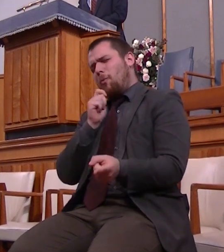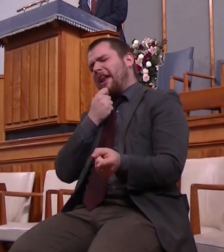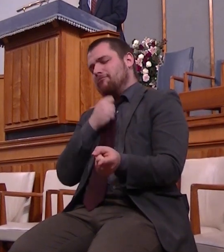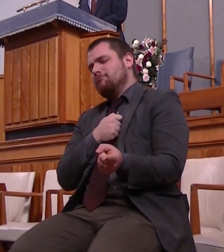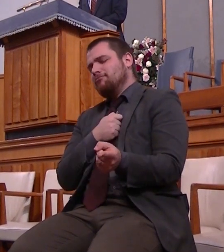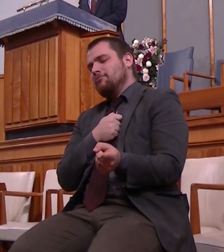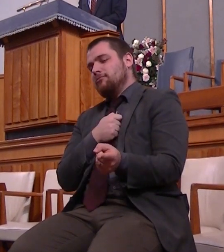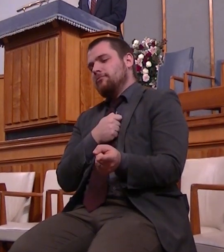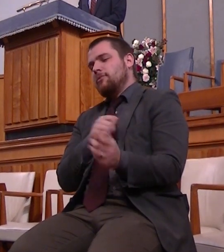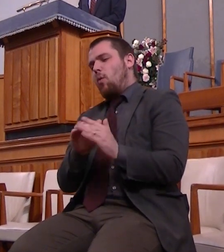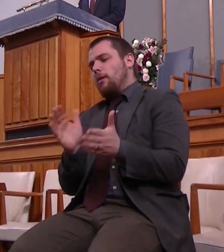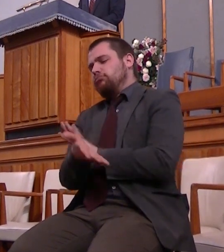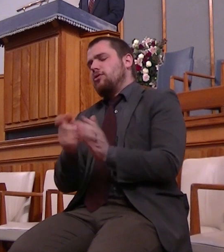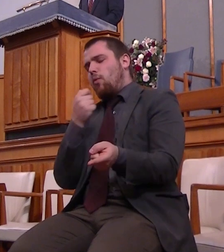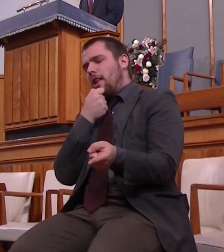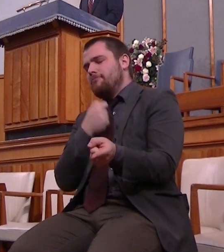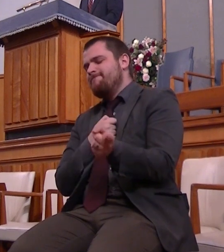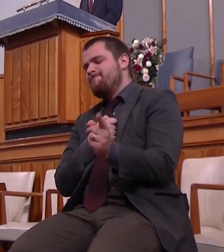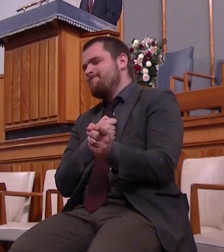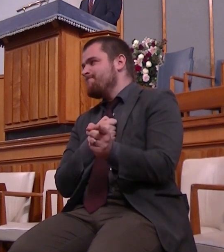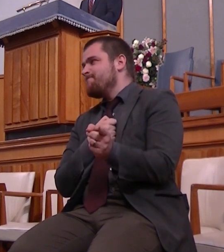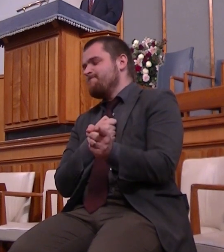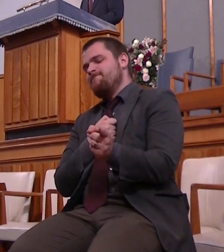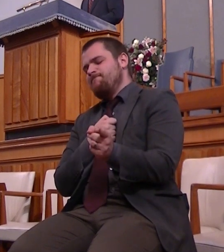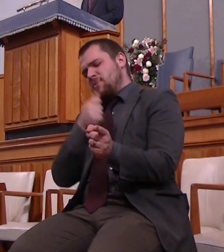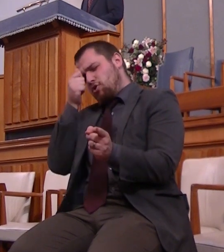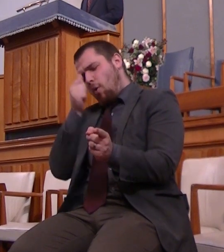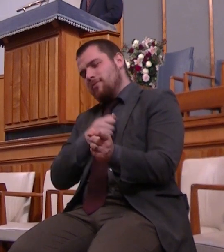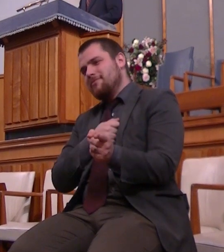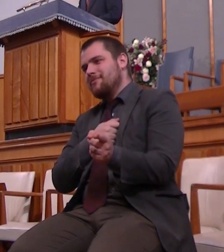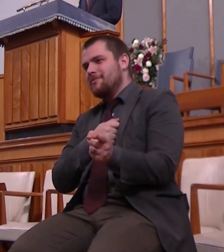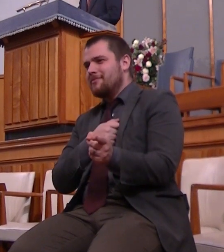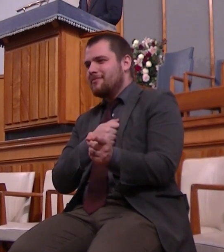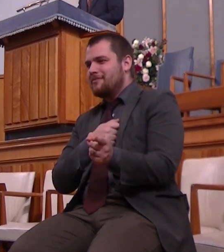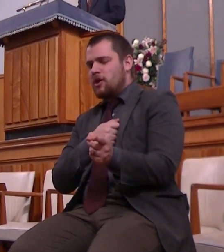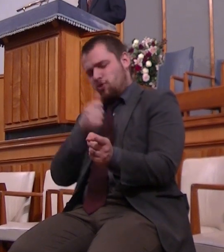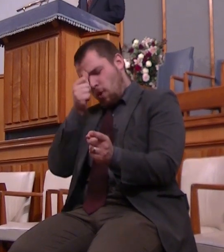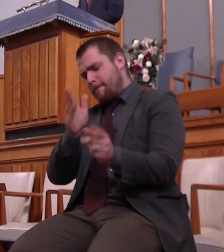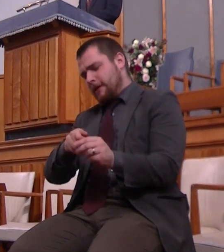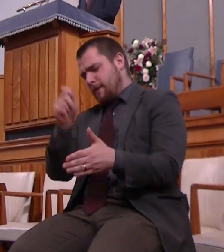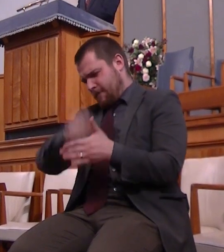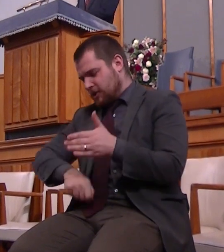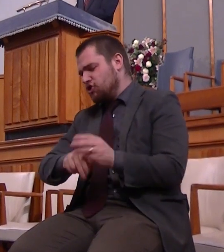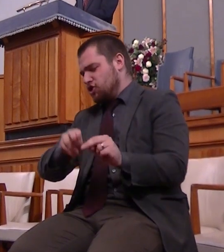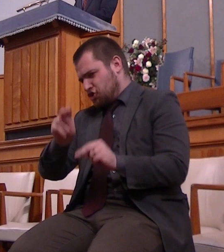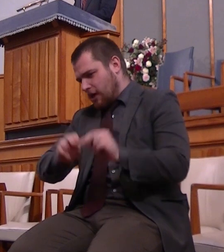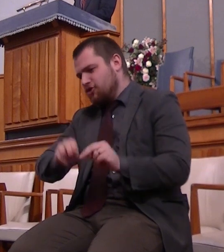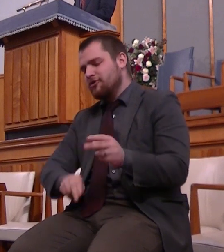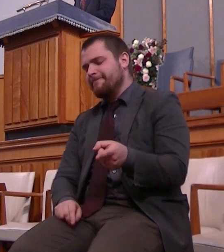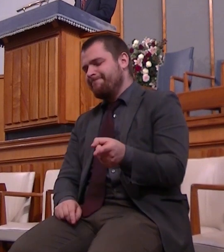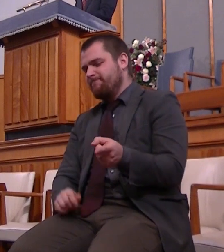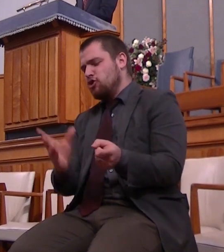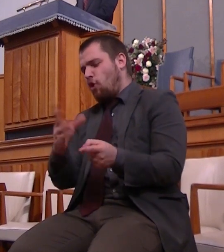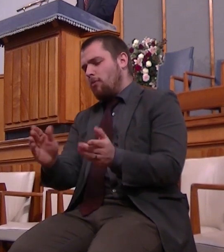world. God knew exactly what would happen to man, that he'd come under judgment, that he'd throw away his